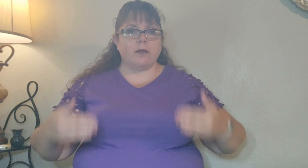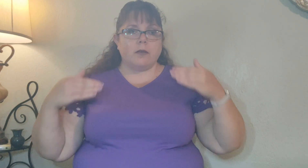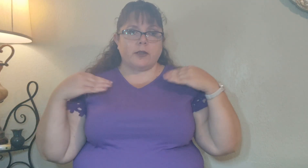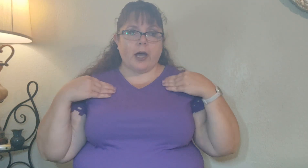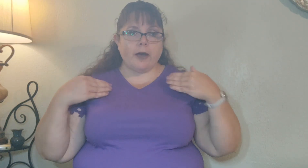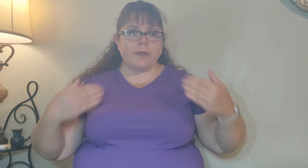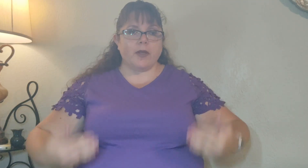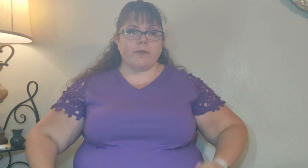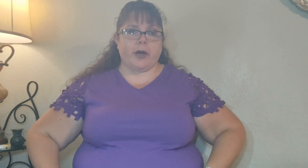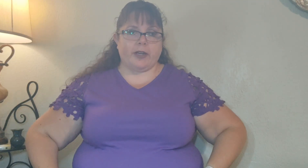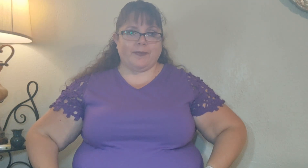the top and bottom.